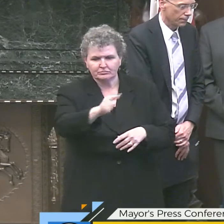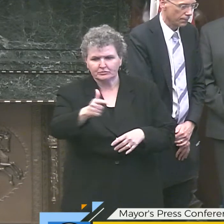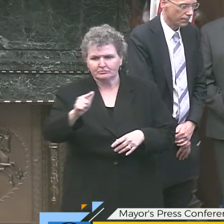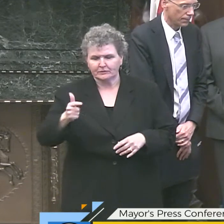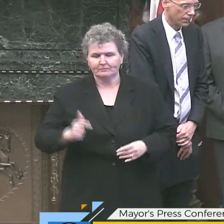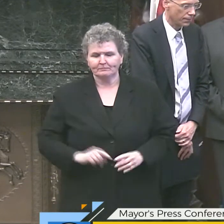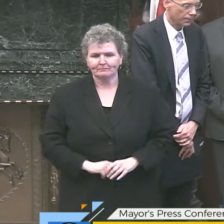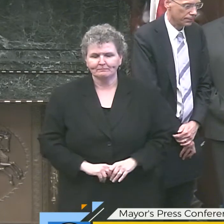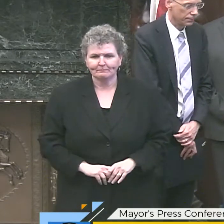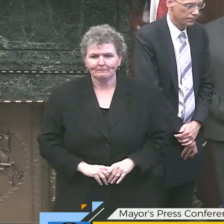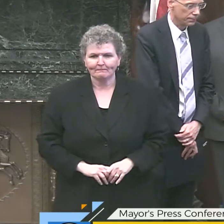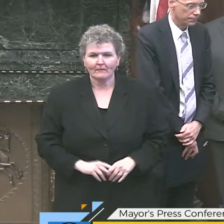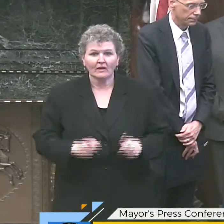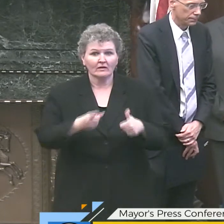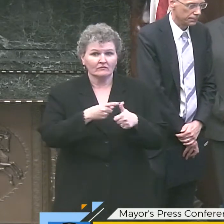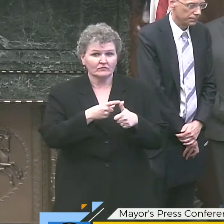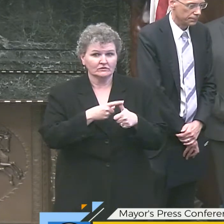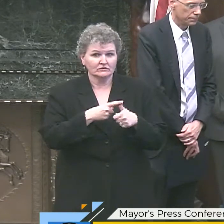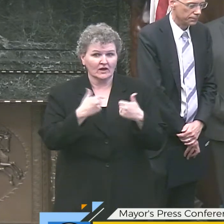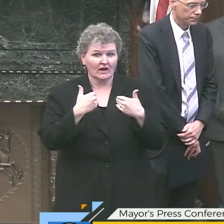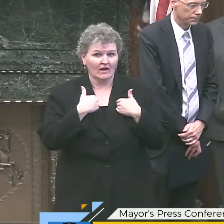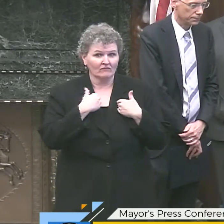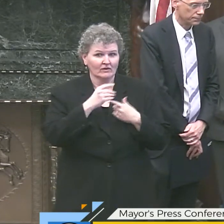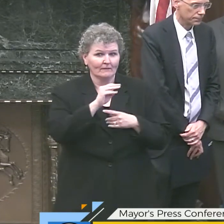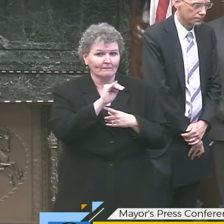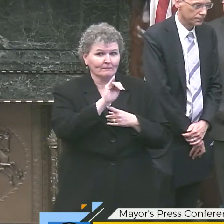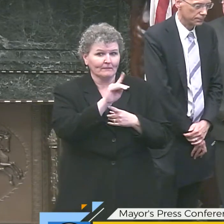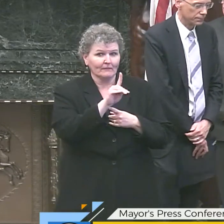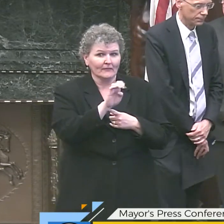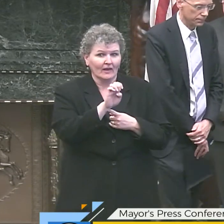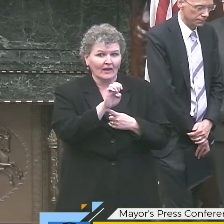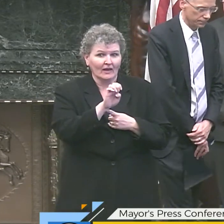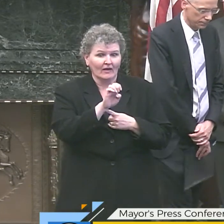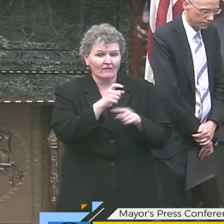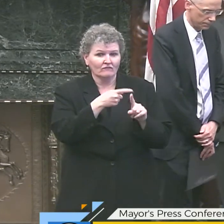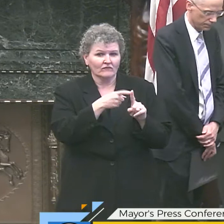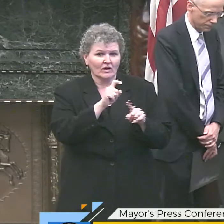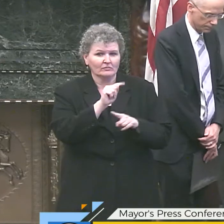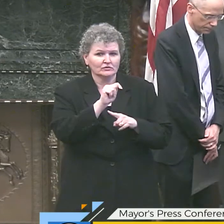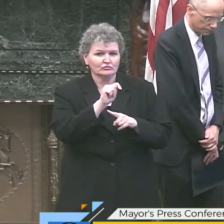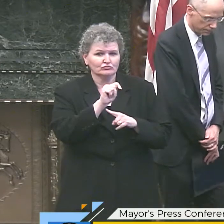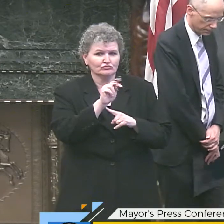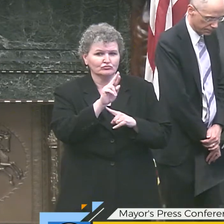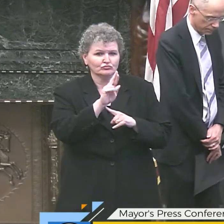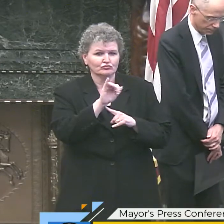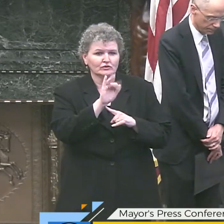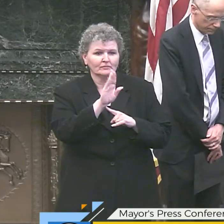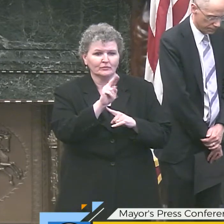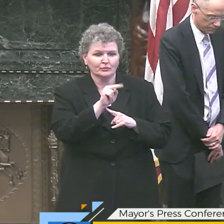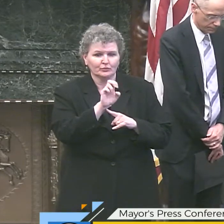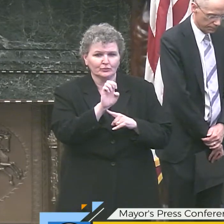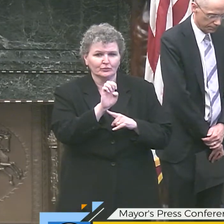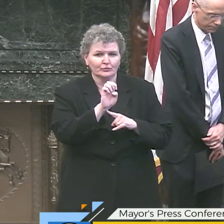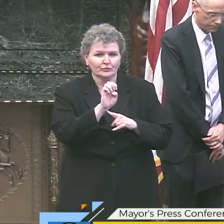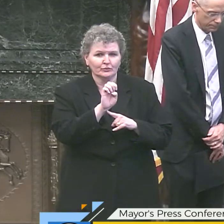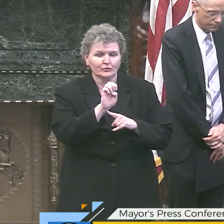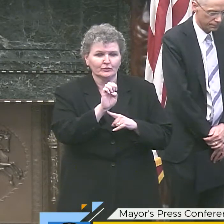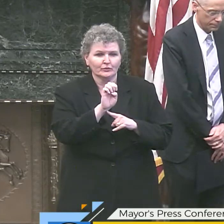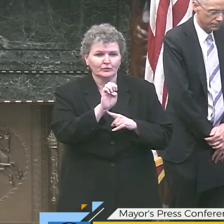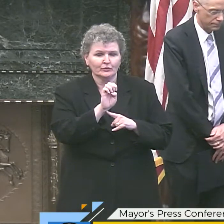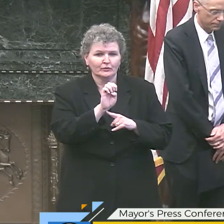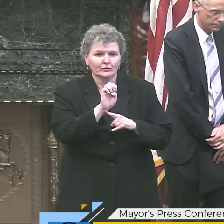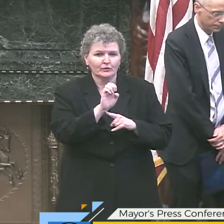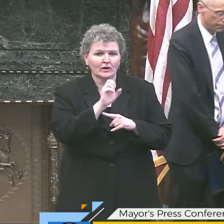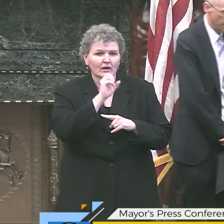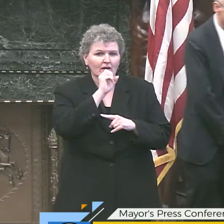So first we have Mike D'Onofrio with the Tribune. You are now unmuted. Thank you. I guess for